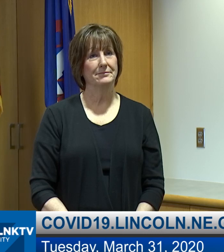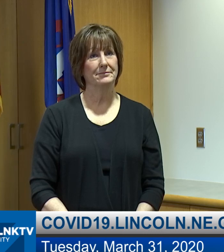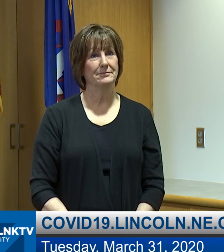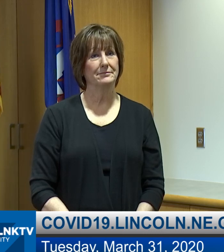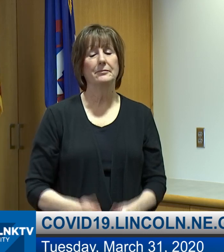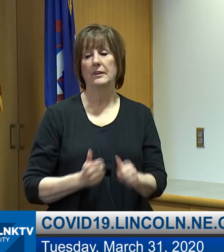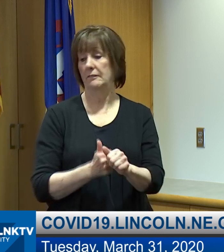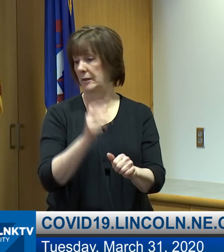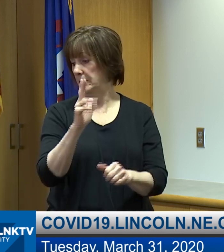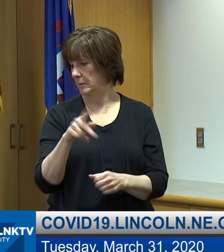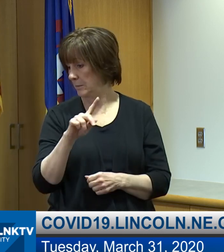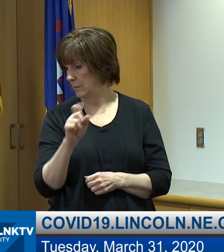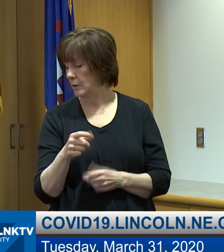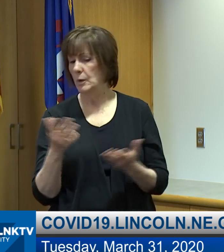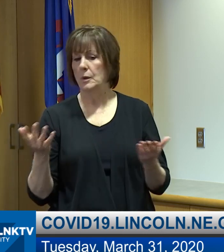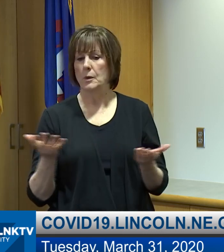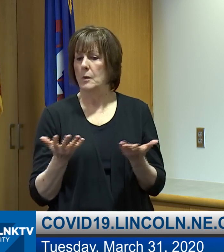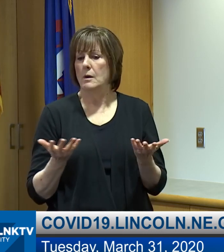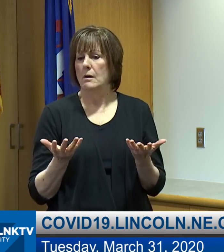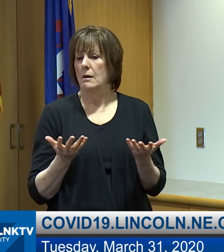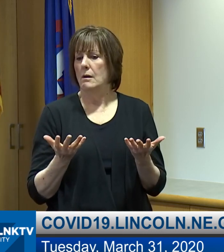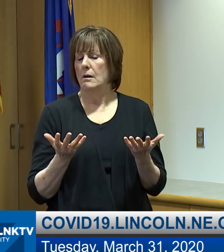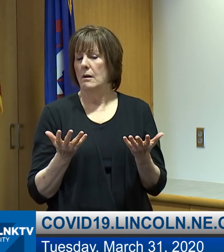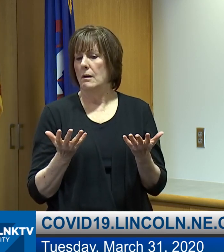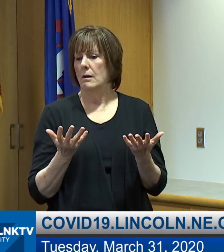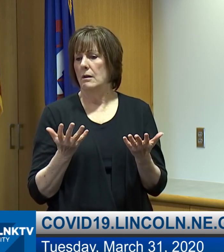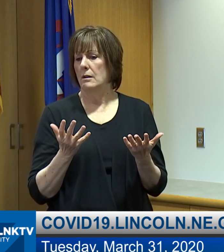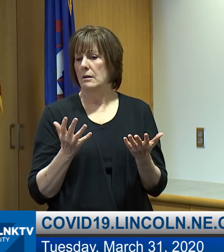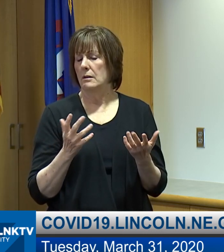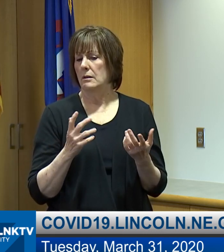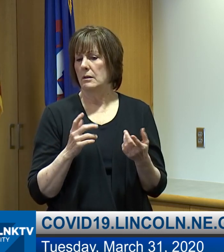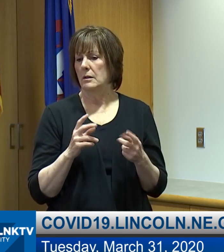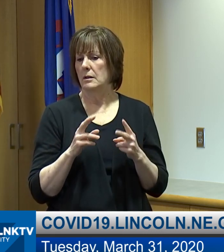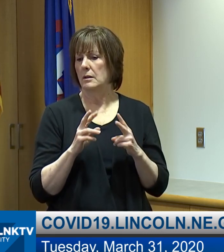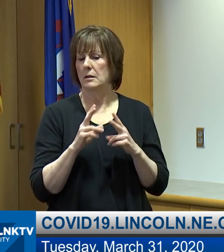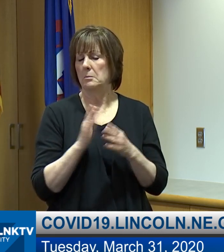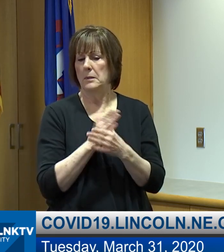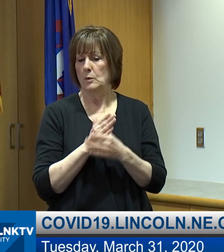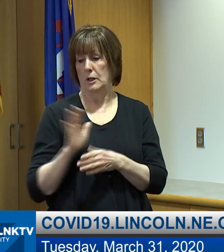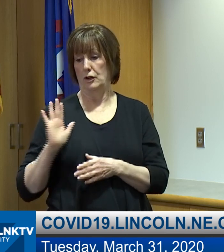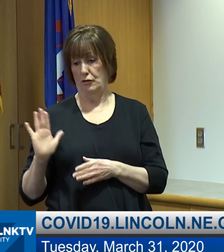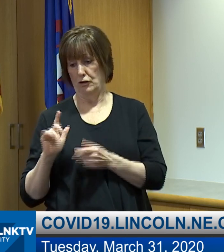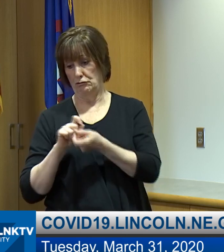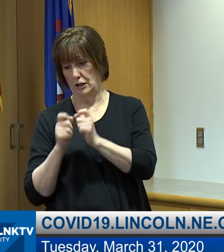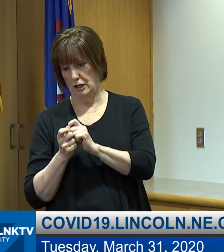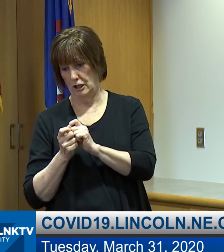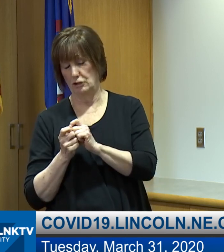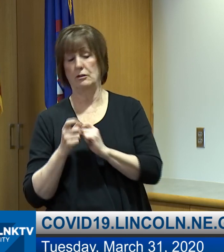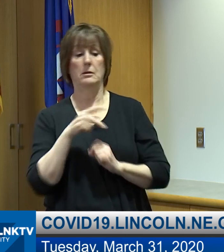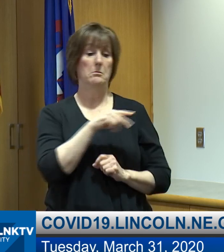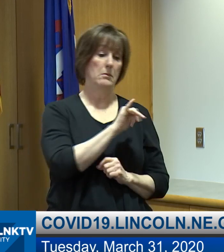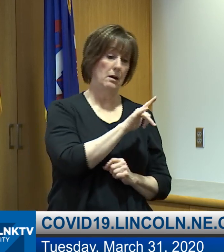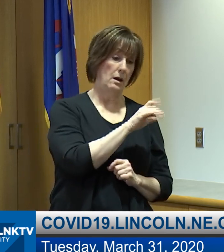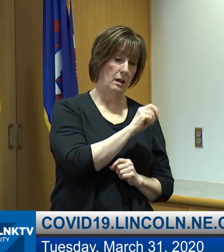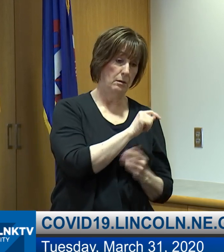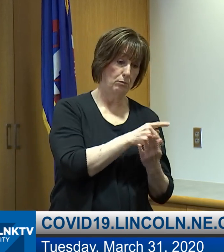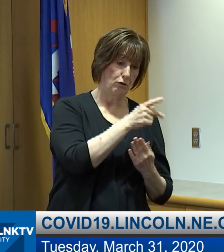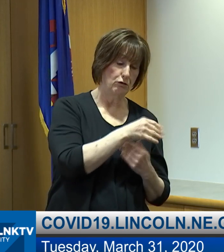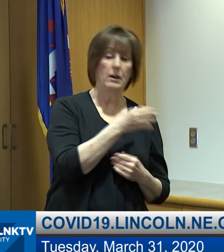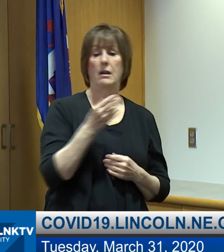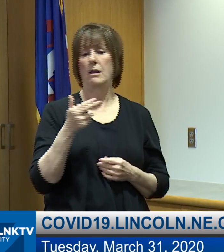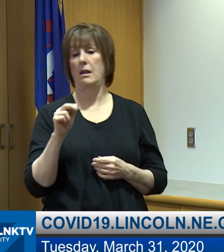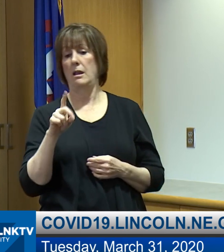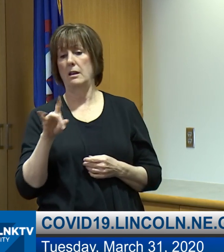And a follow-up to that, what's the interplay between these changes for StarTran, the pilot project, and the handy